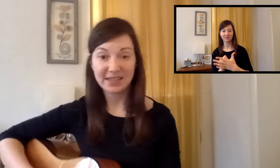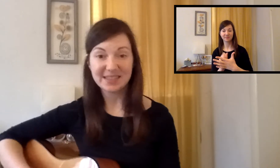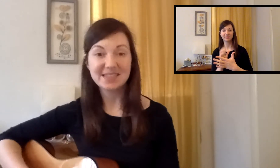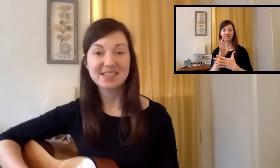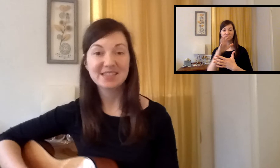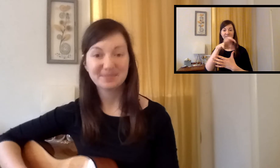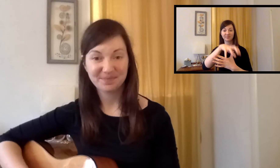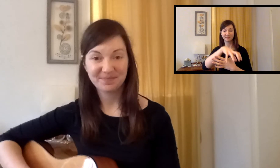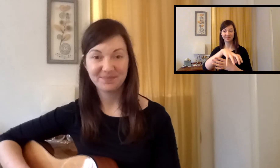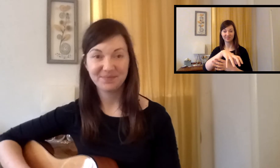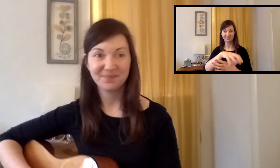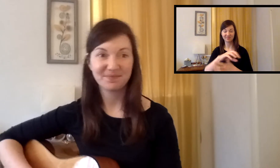fountains,